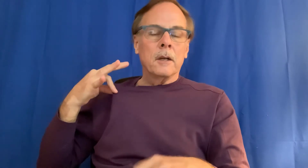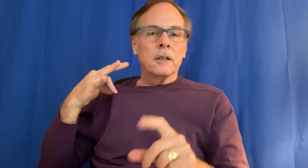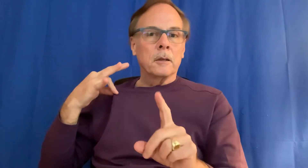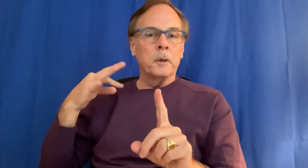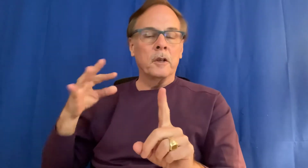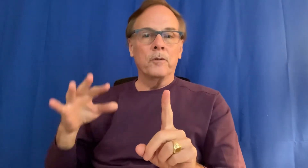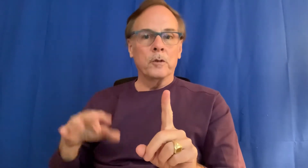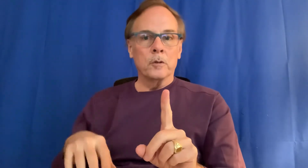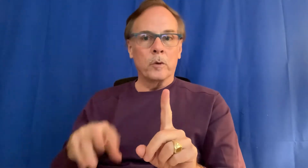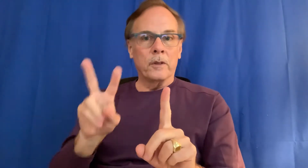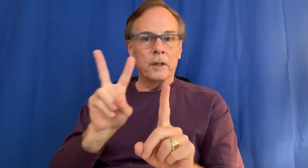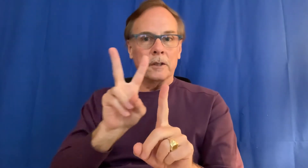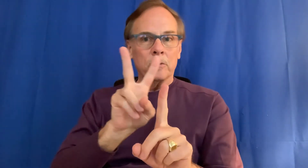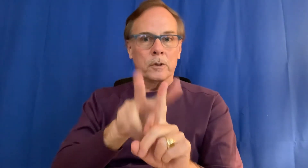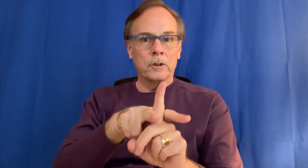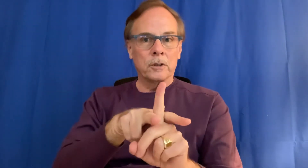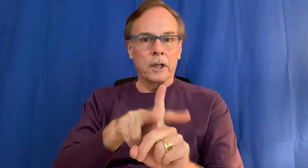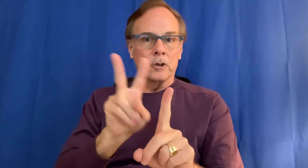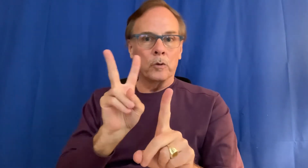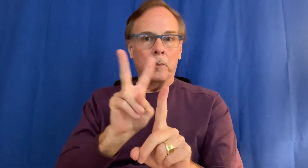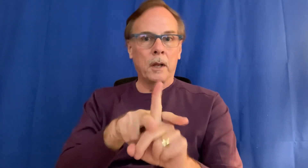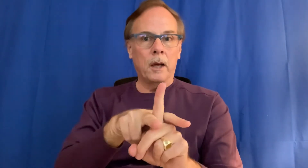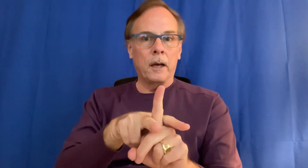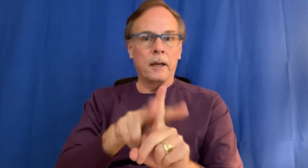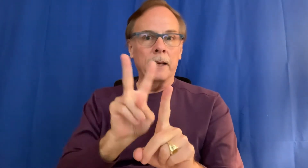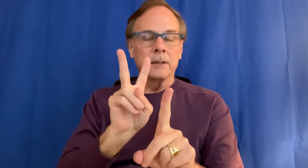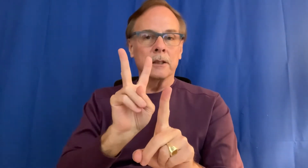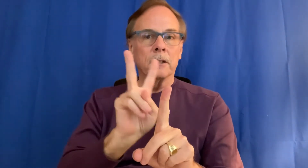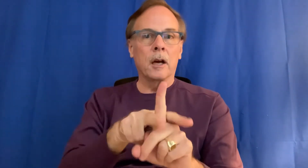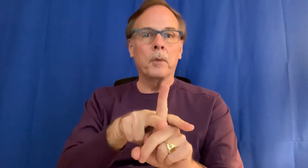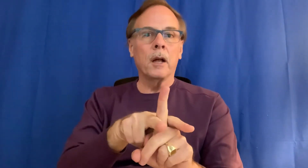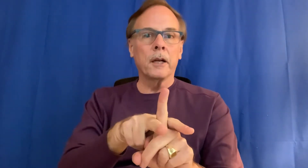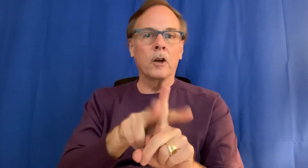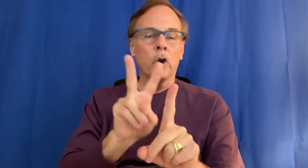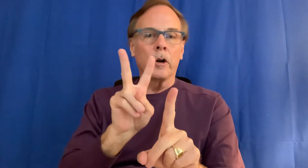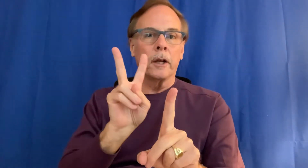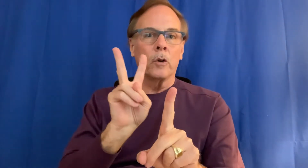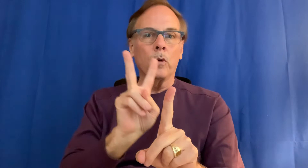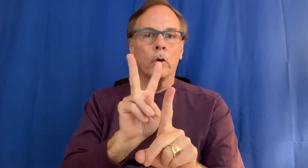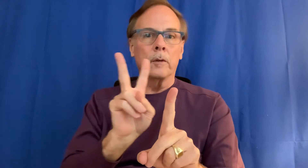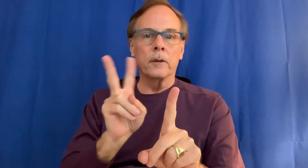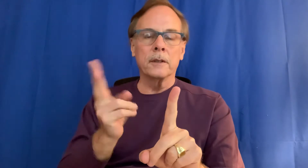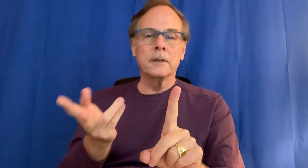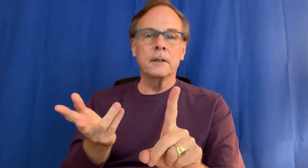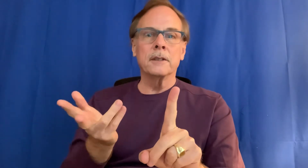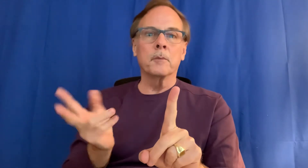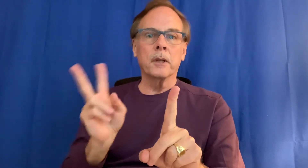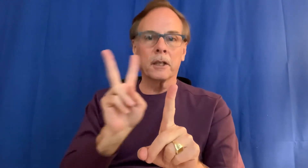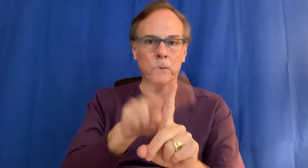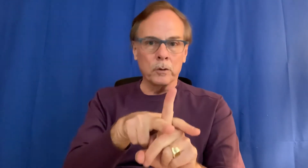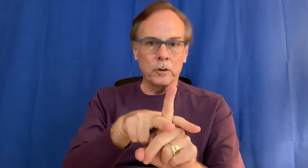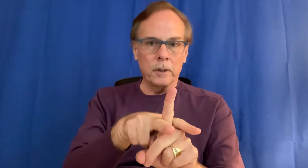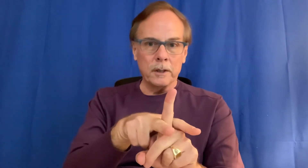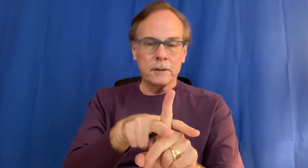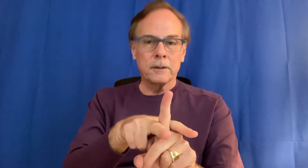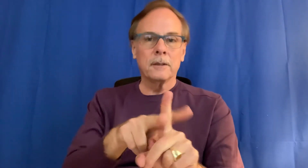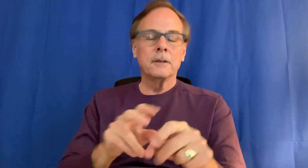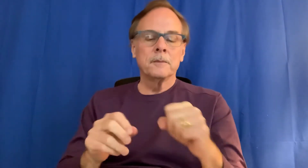to be confused with this, which is like to apply as in applied learning, or this is applicable to this.